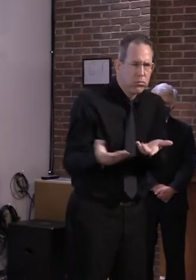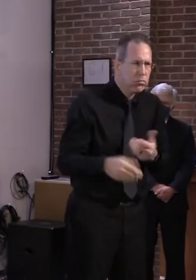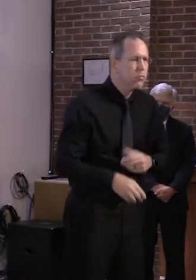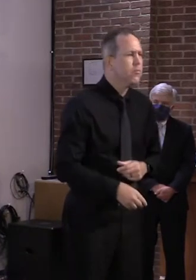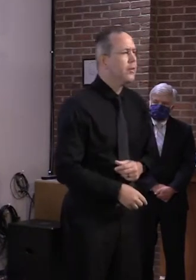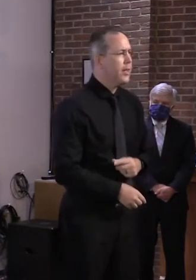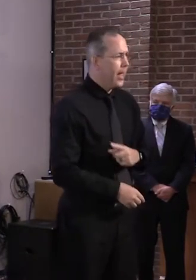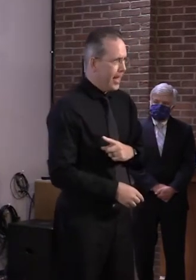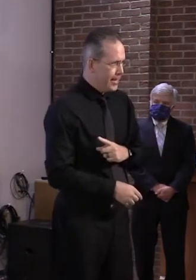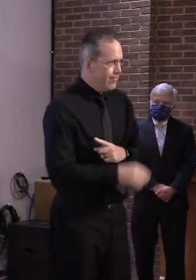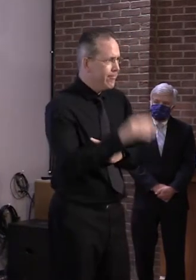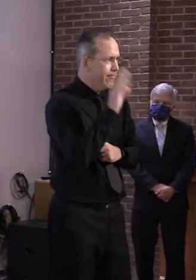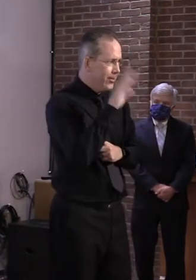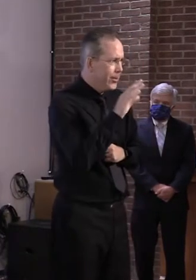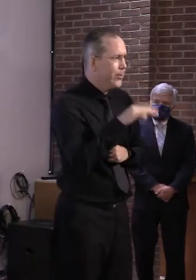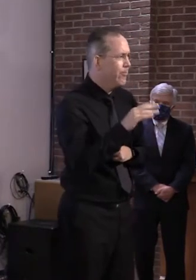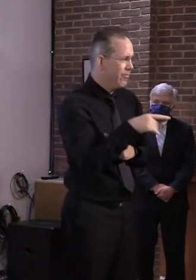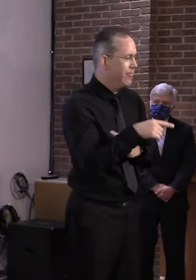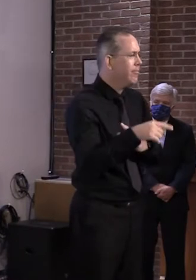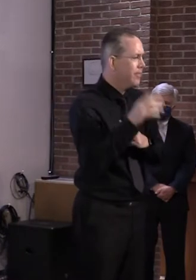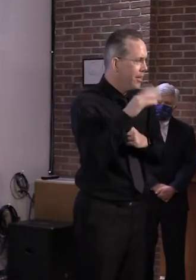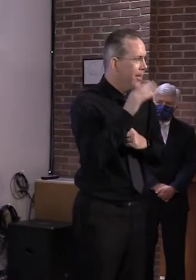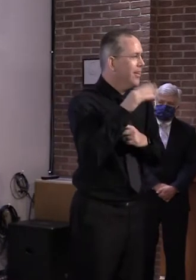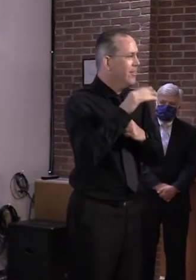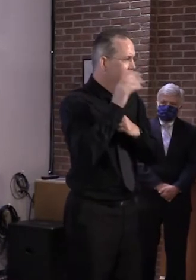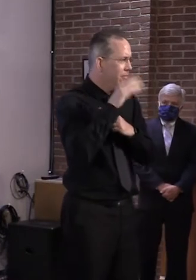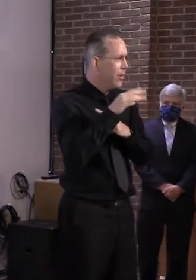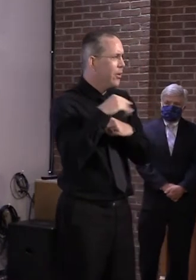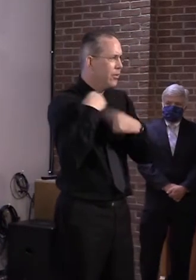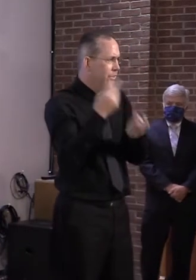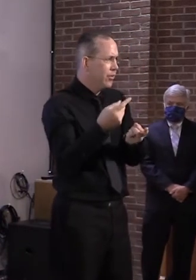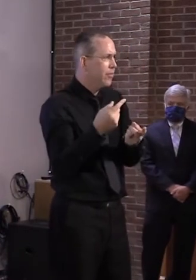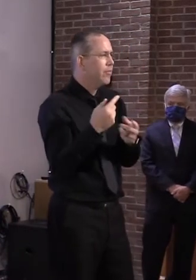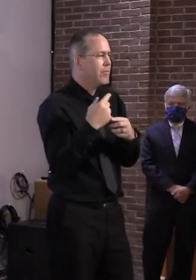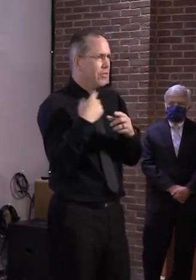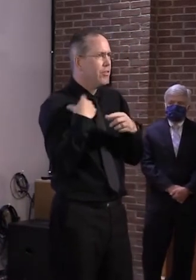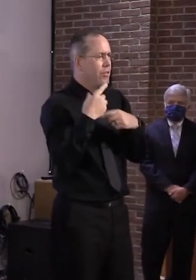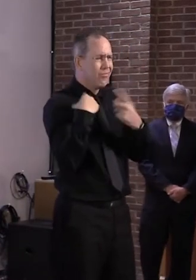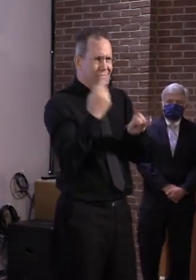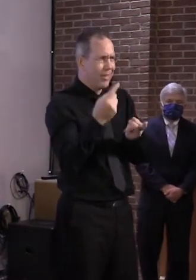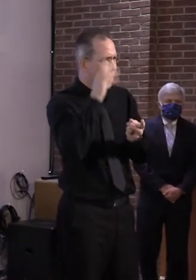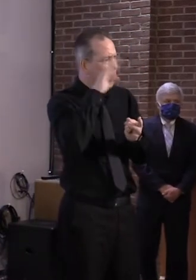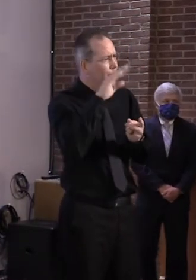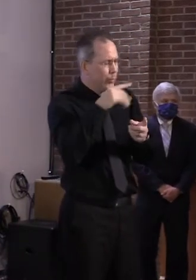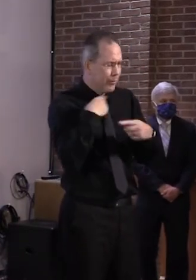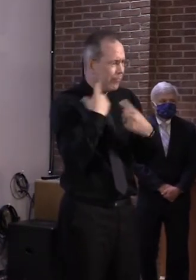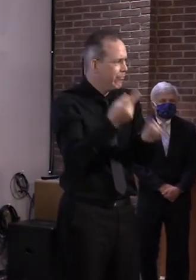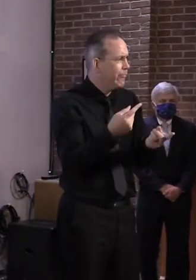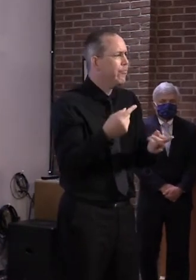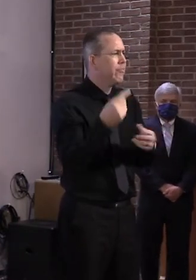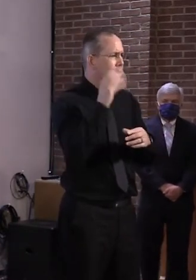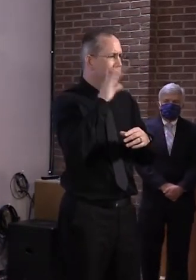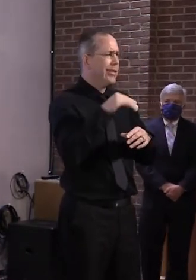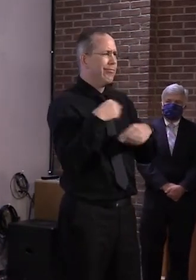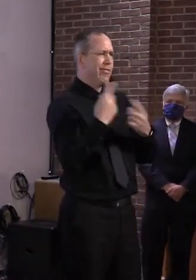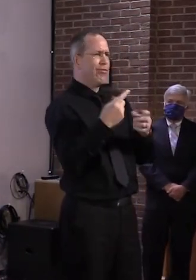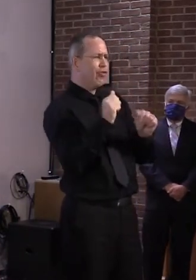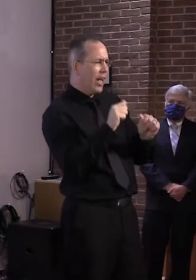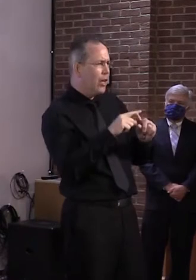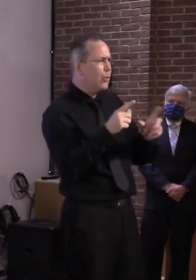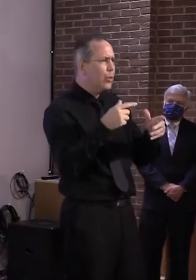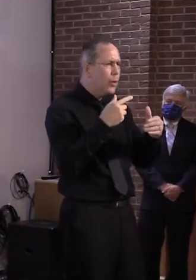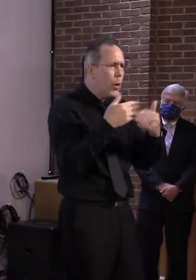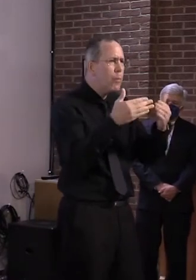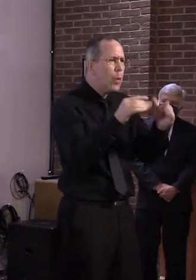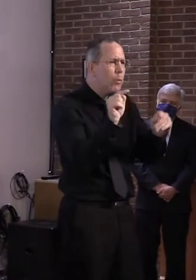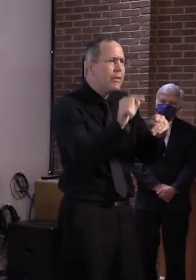have been opened up to 50%. We got to have a couple more to go. I'd like to do that by July 1. And then, you know, just continue to